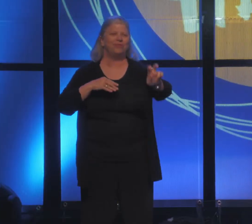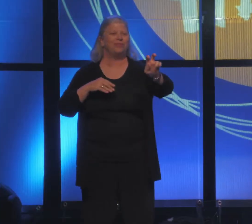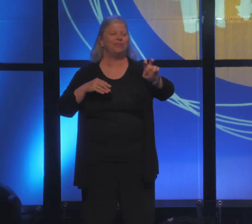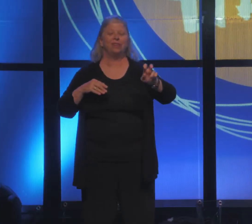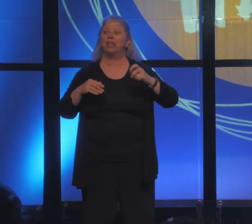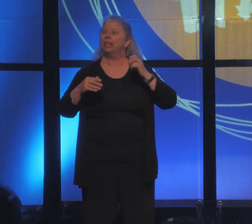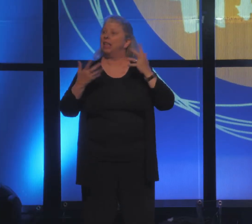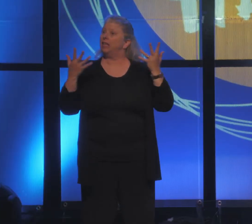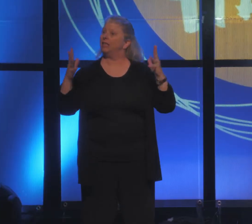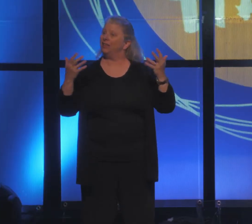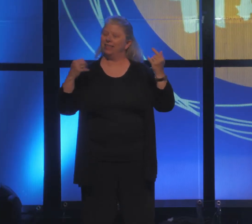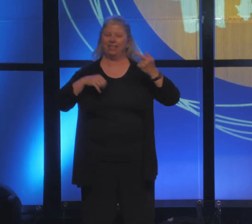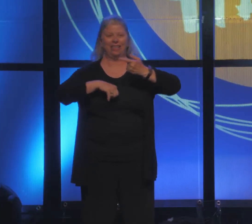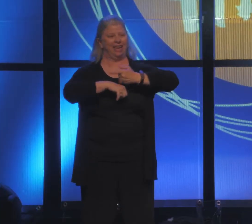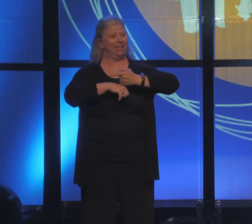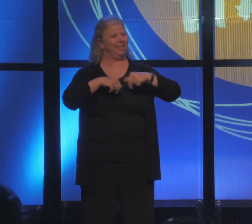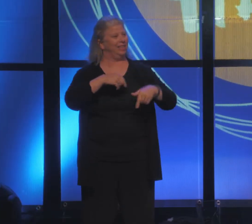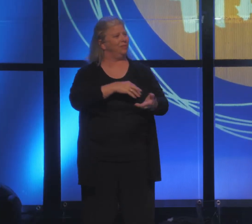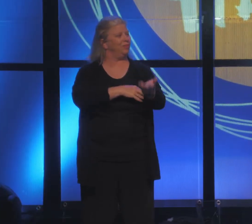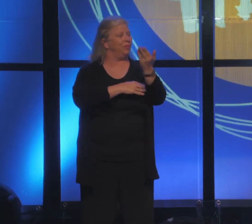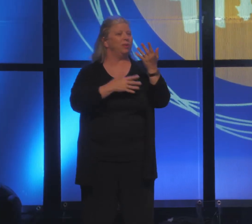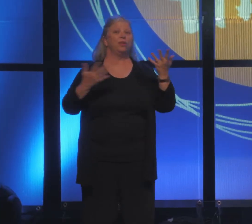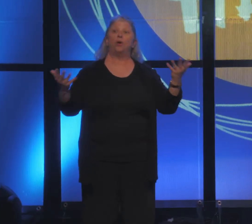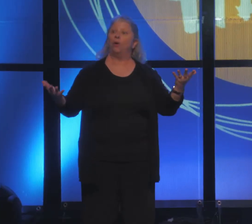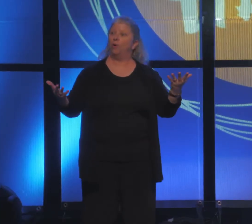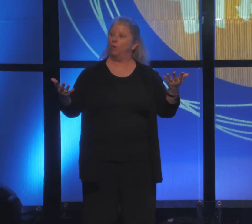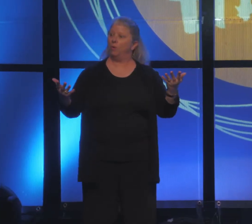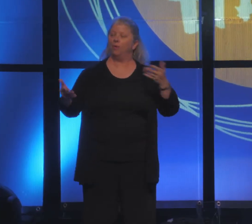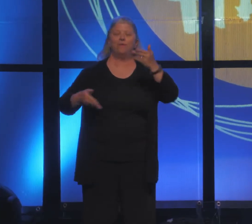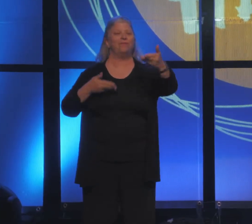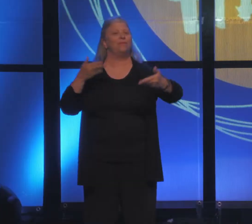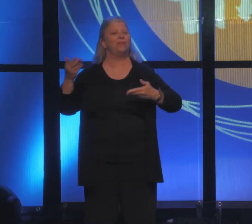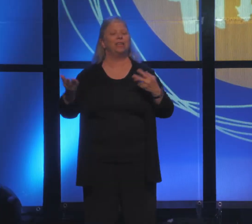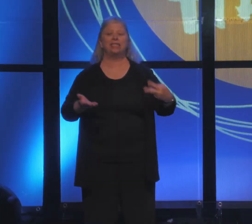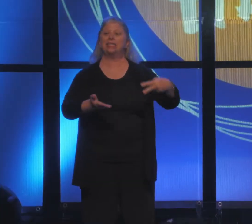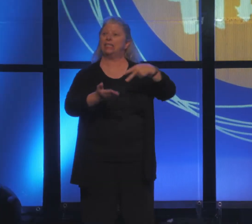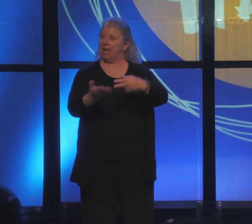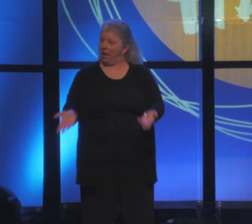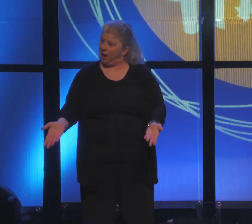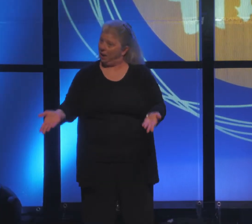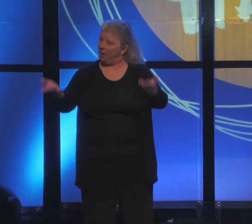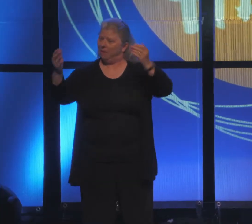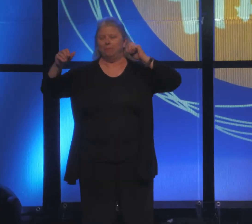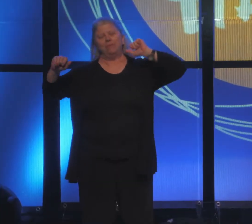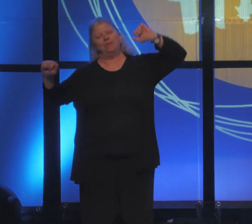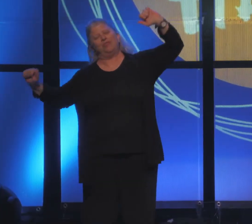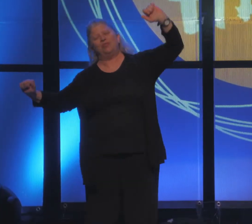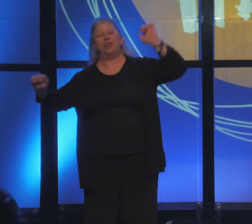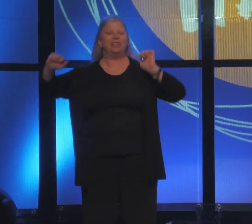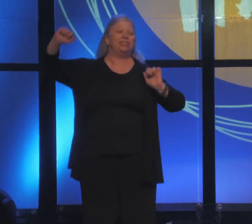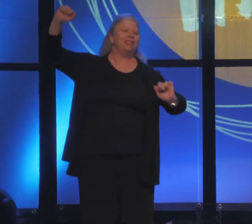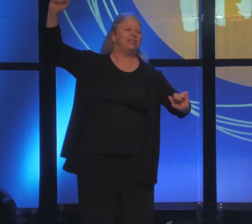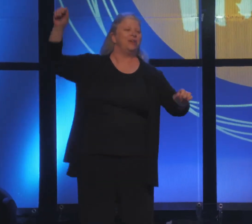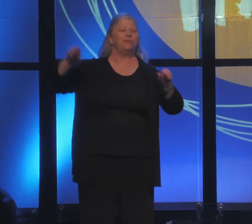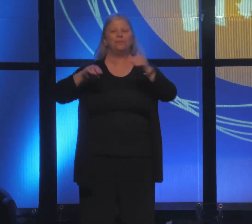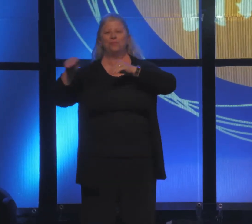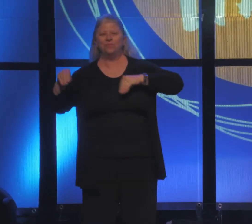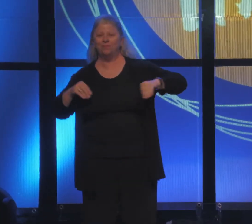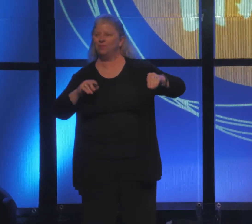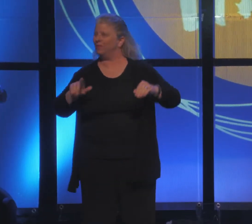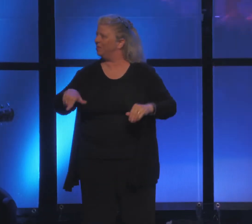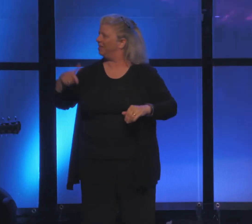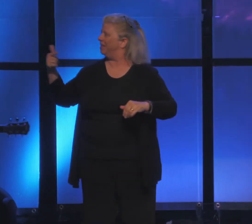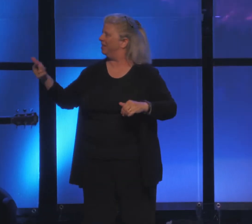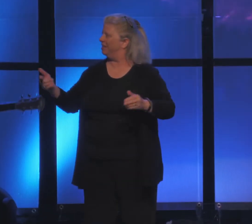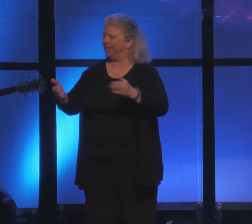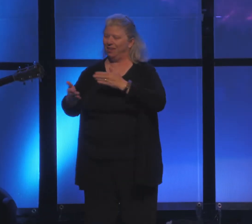that's all that I have for you this morning. So I will invite you to stand back up, stretch those legs, get them moving, and I'll pass it